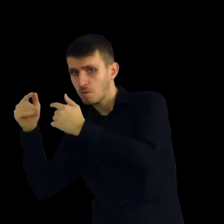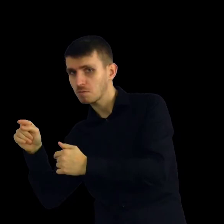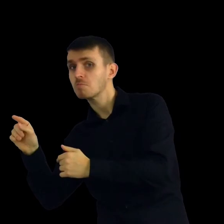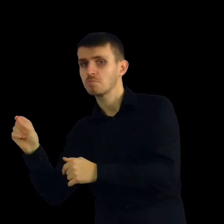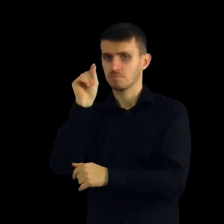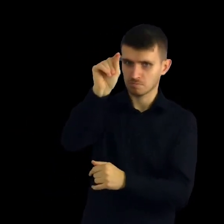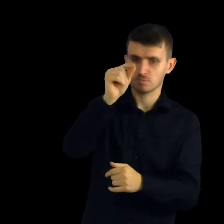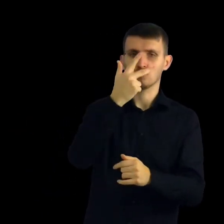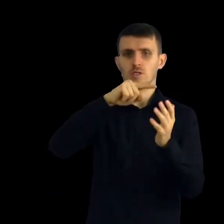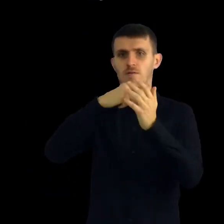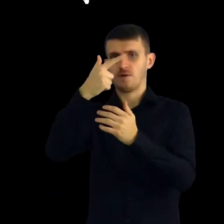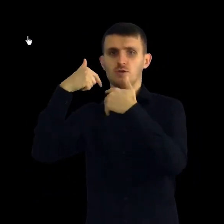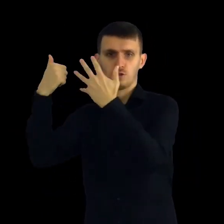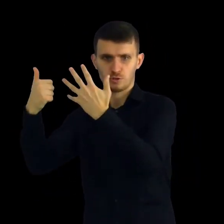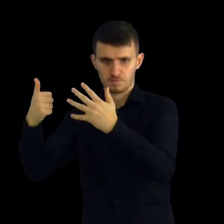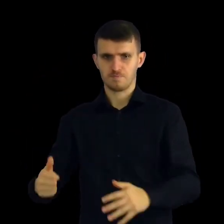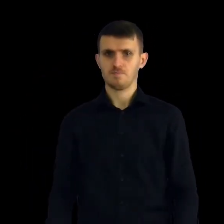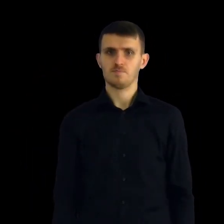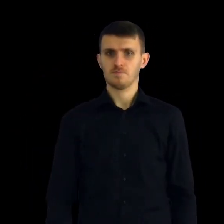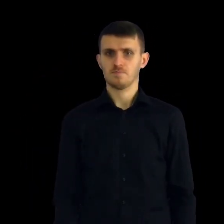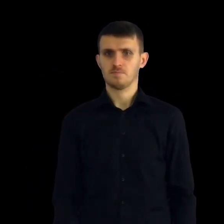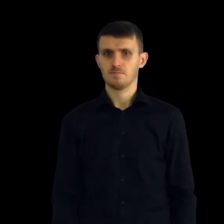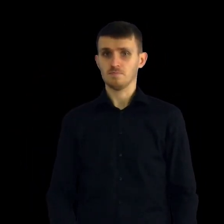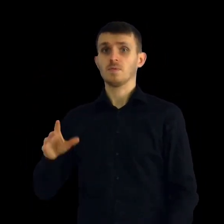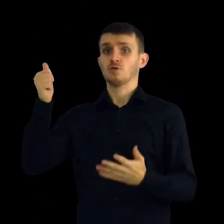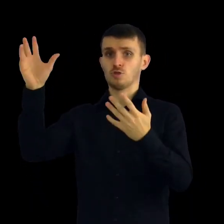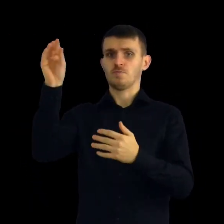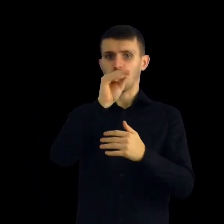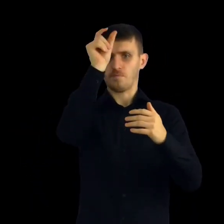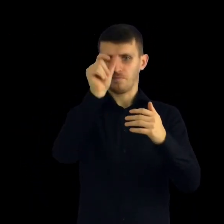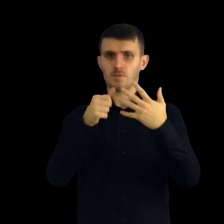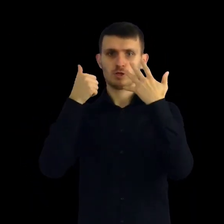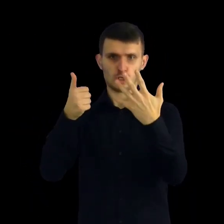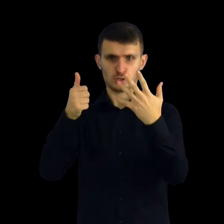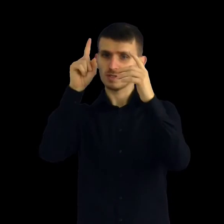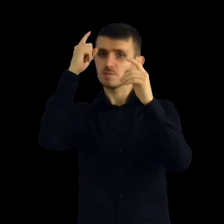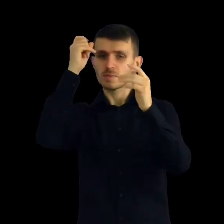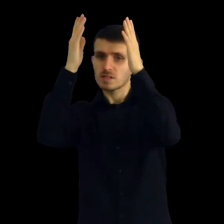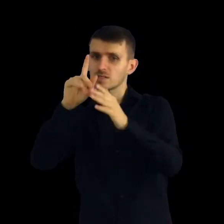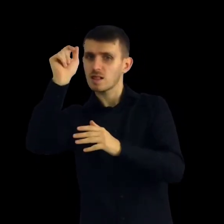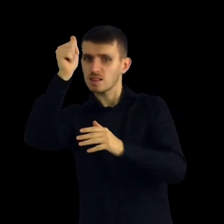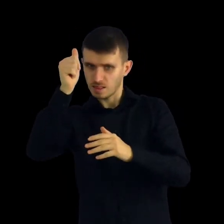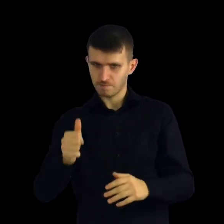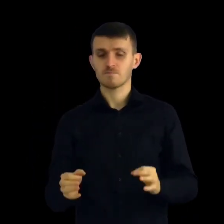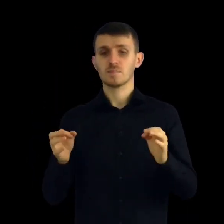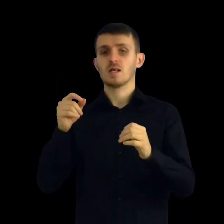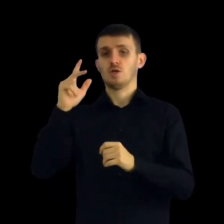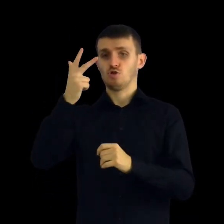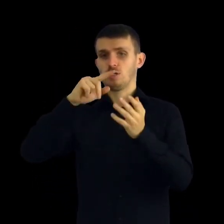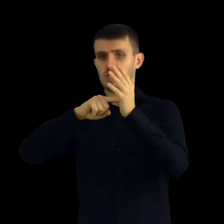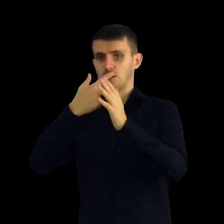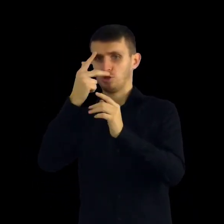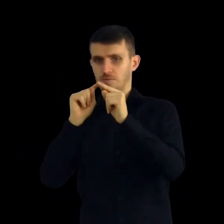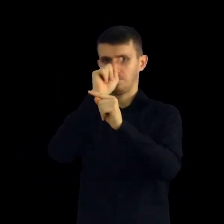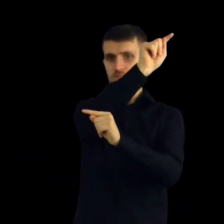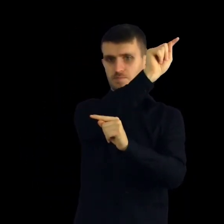figure it out even if you didn't know your multiplication tables, is 6. So 3 times 2, I'll write 6 right over here in the ones place. Now, we're going to figure out